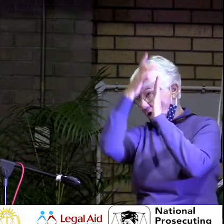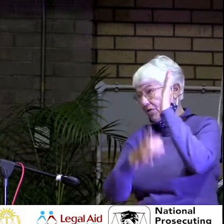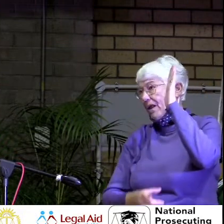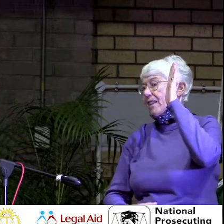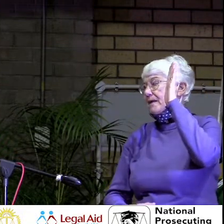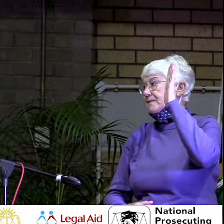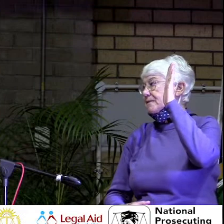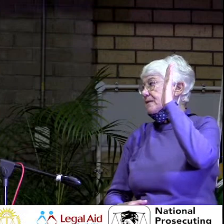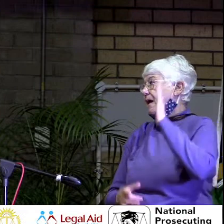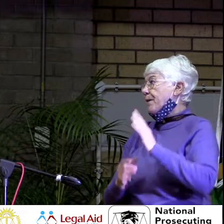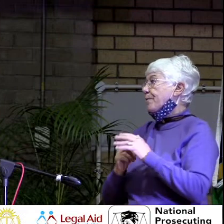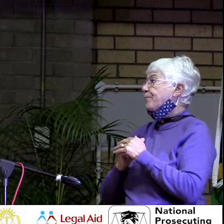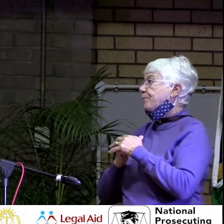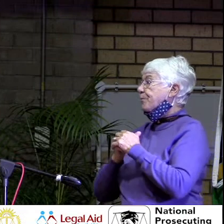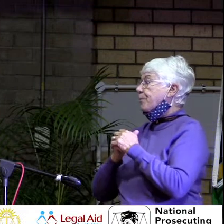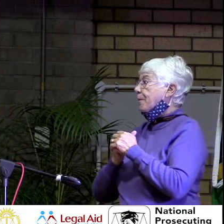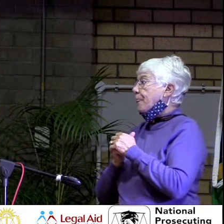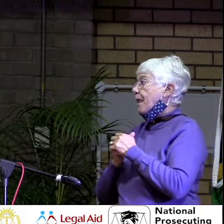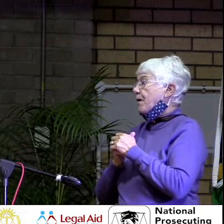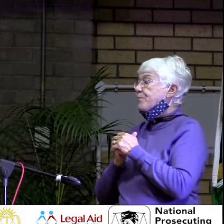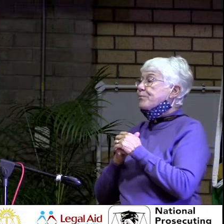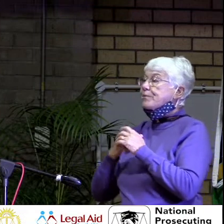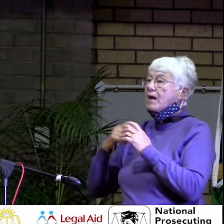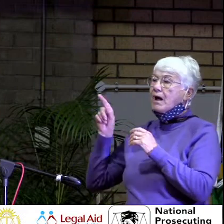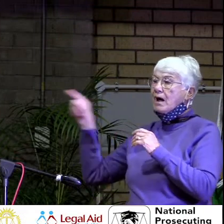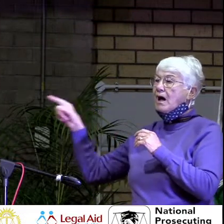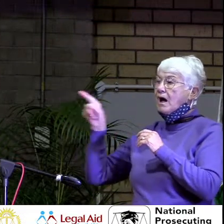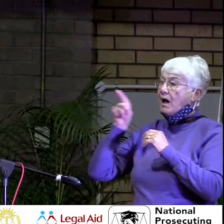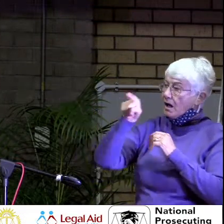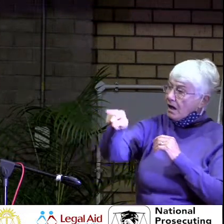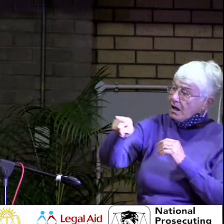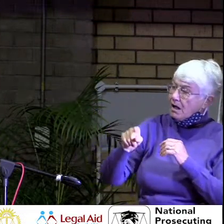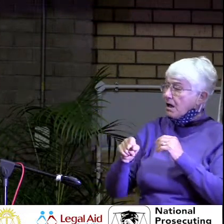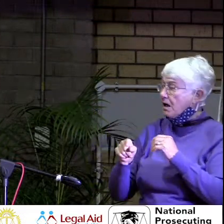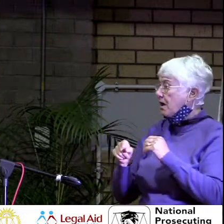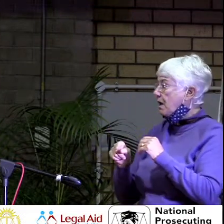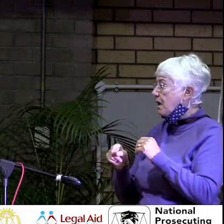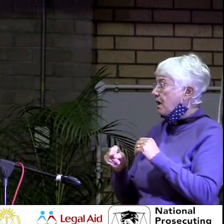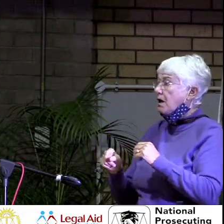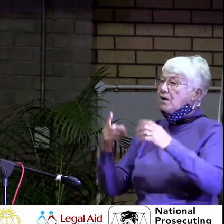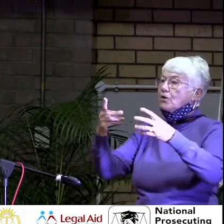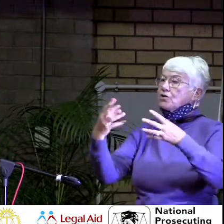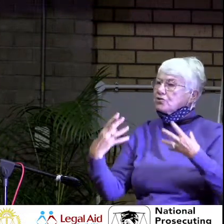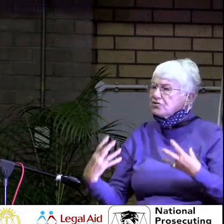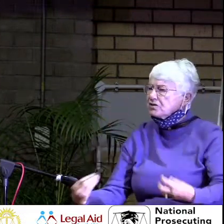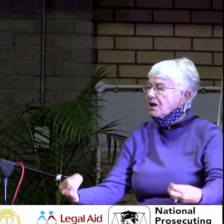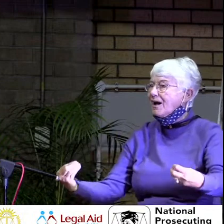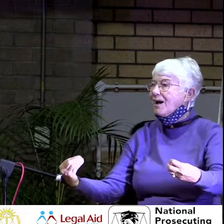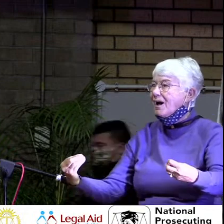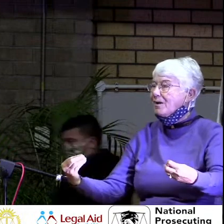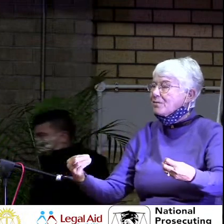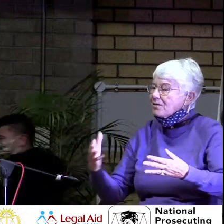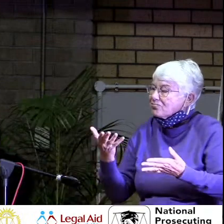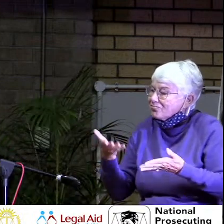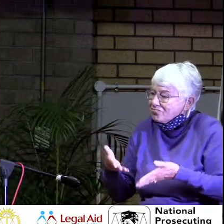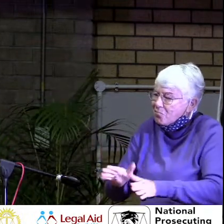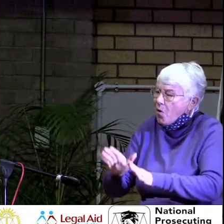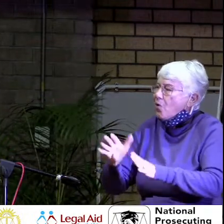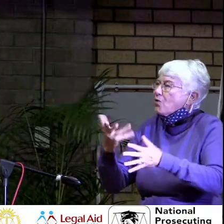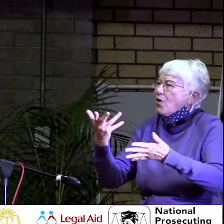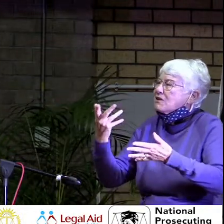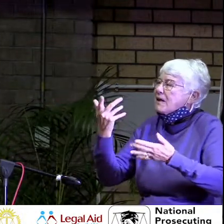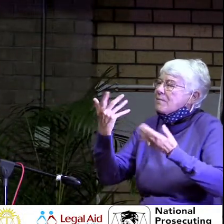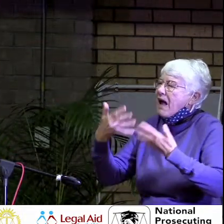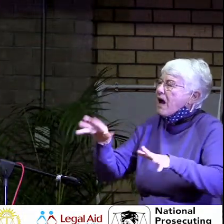about intermediaries earlier. If you're a child or a person with a mental disability, when you're testifying in